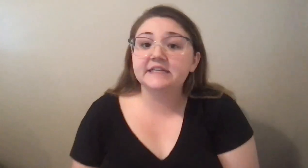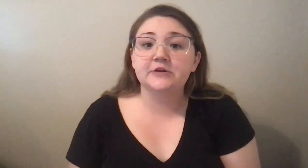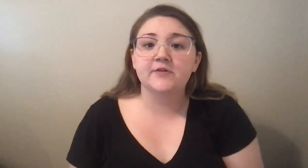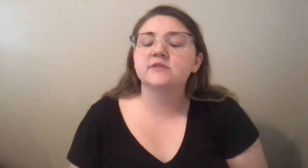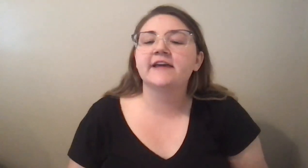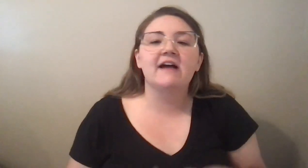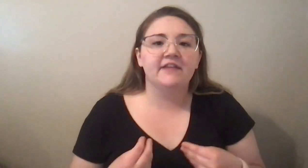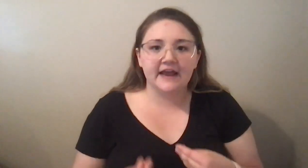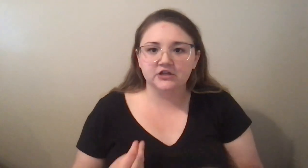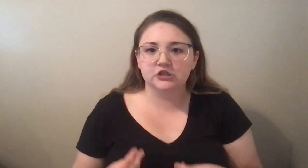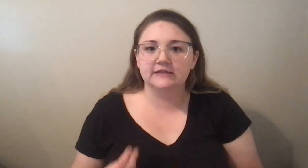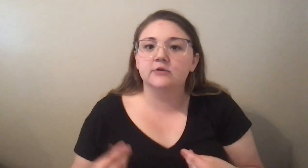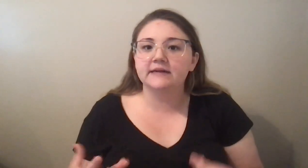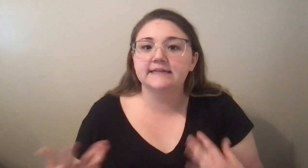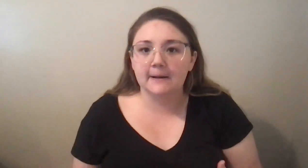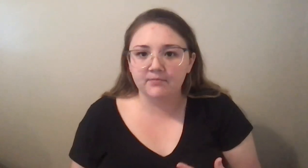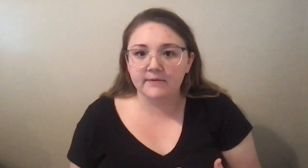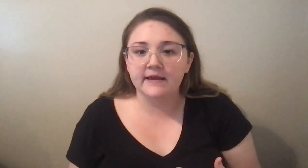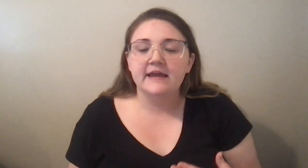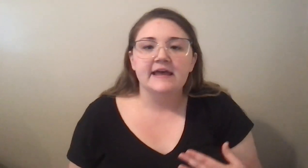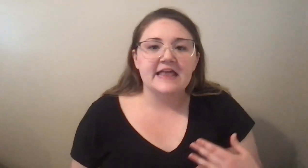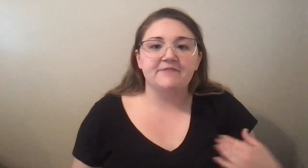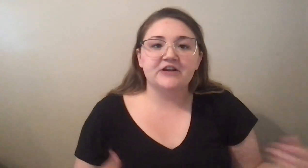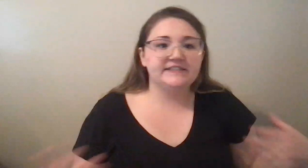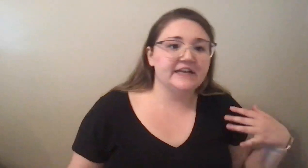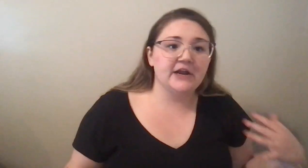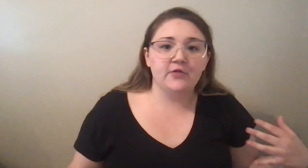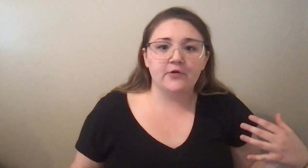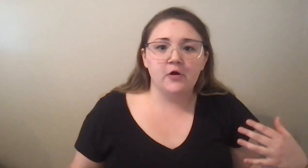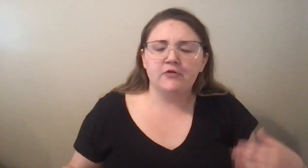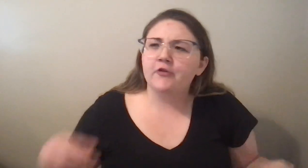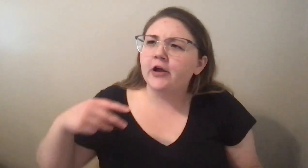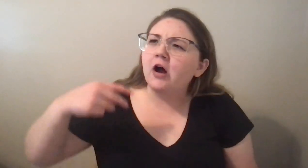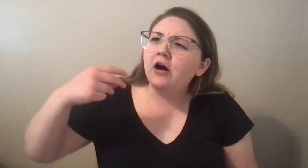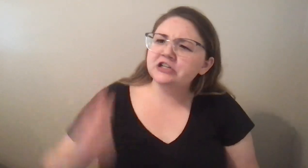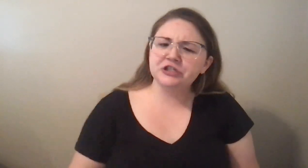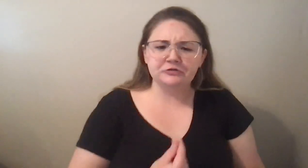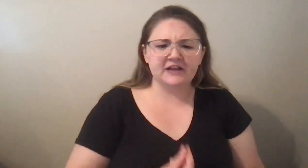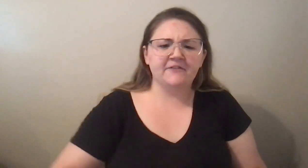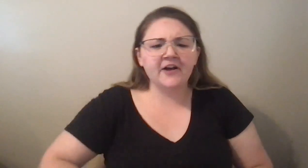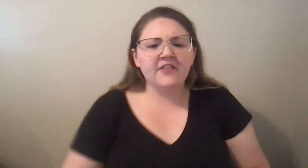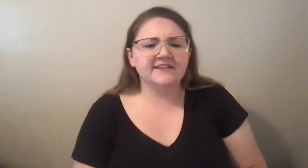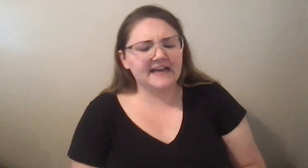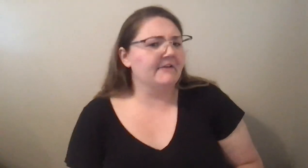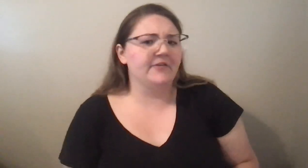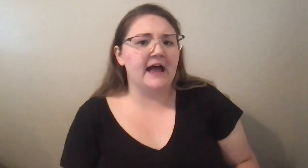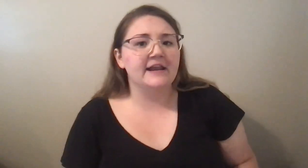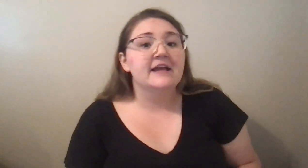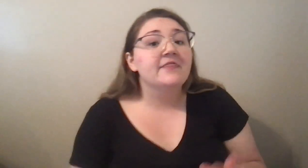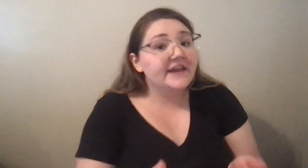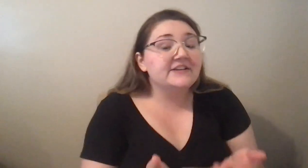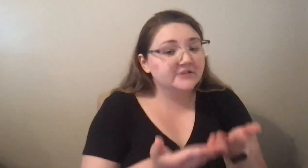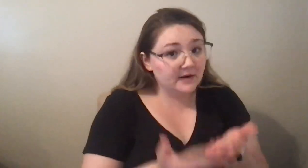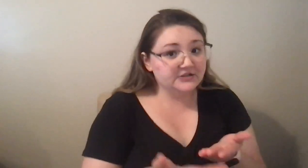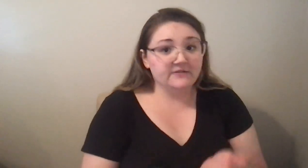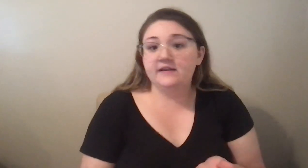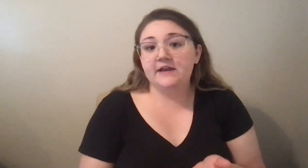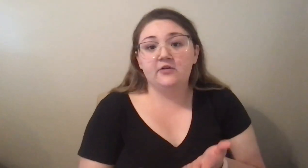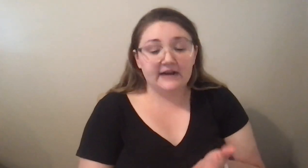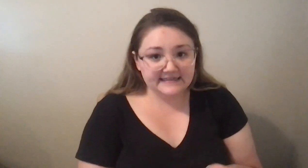for them and send it to them so they have that extra little bit to help them. And if they're studying on their own and they're like, oh, shoot, I forgot the sign for that, they can just watch the